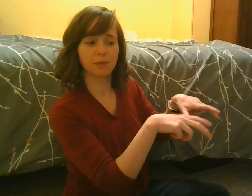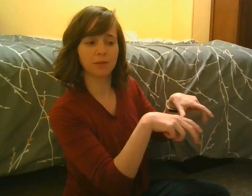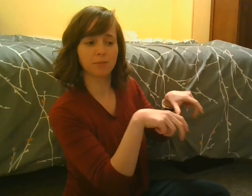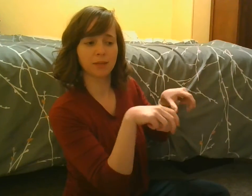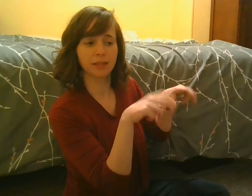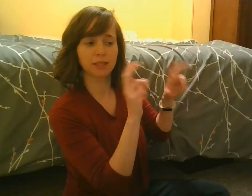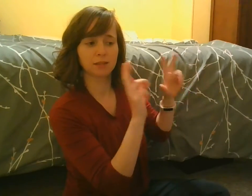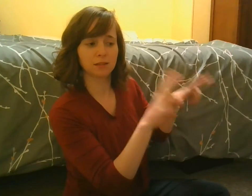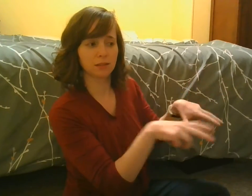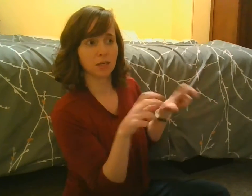little bit, like,